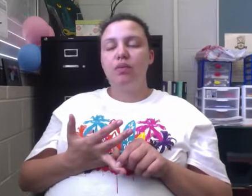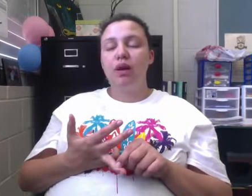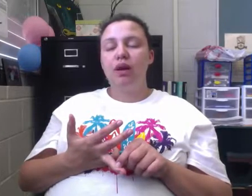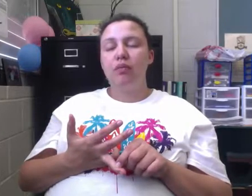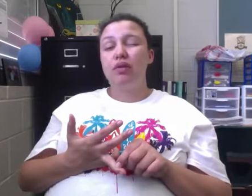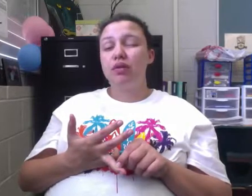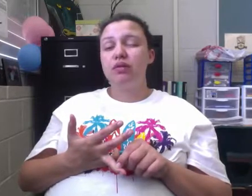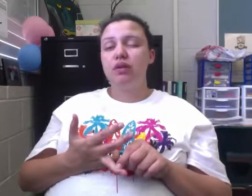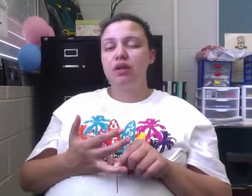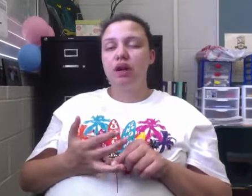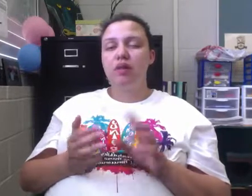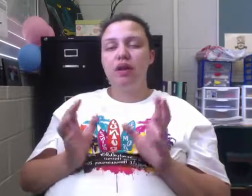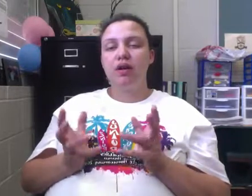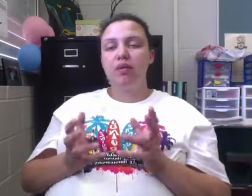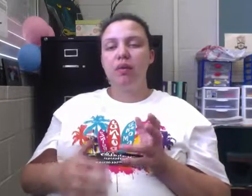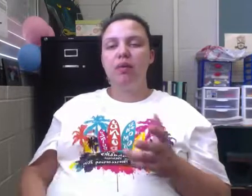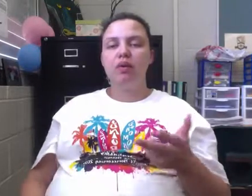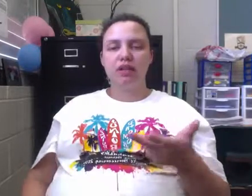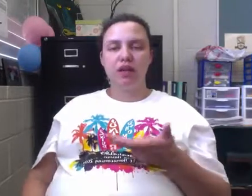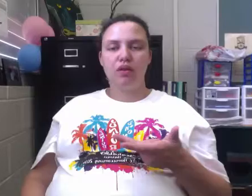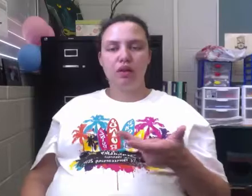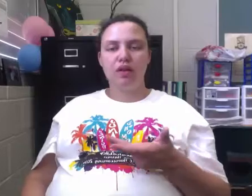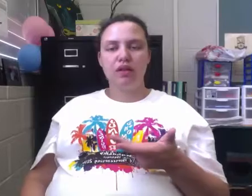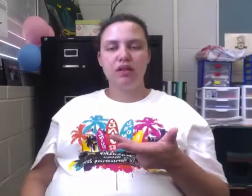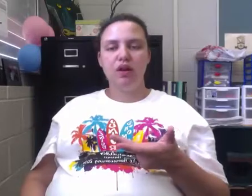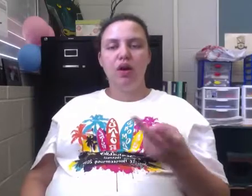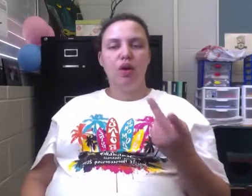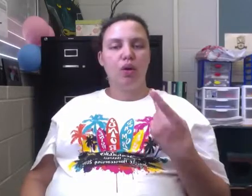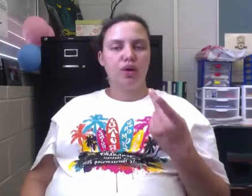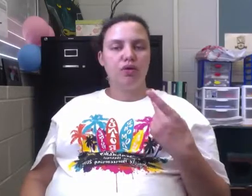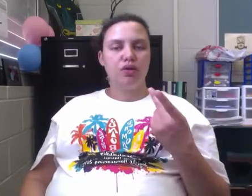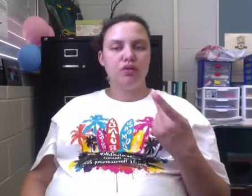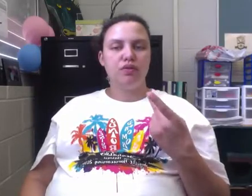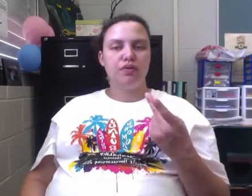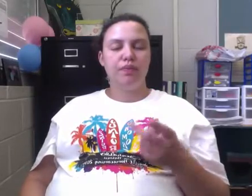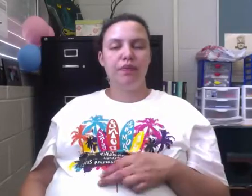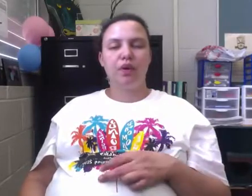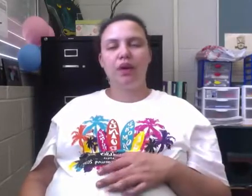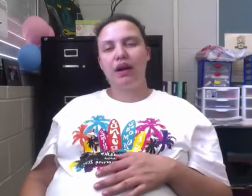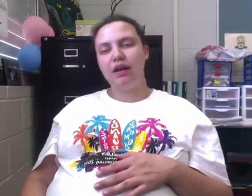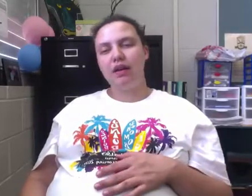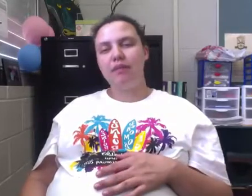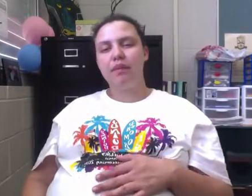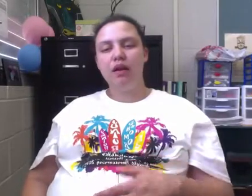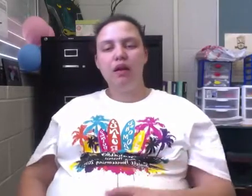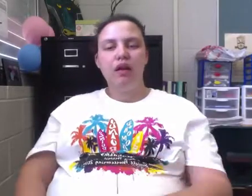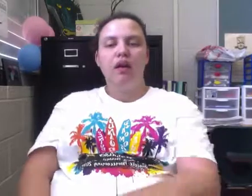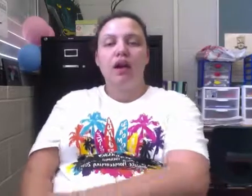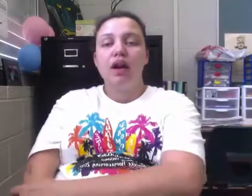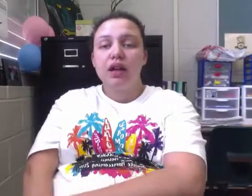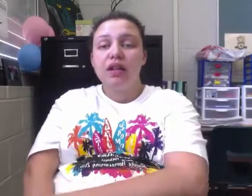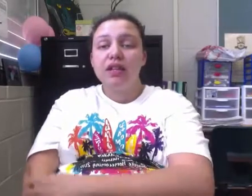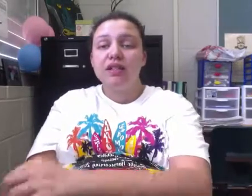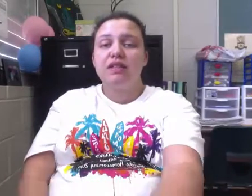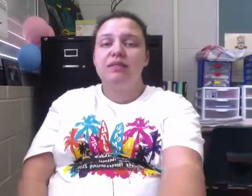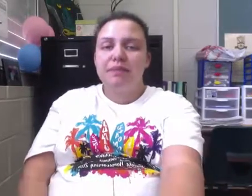in plurals. When you're talking about like a group of people, you can say the 3 of us or you two or that kind of thing. All right, good luck on your test.